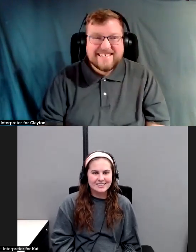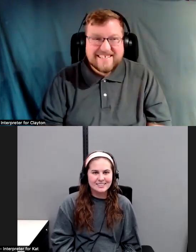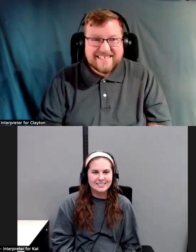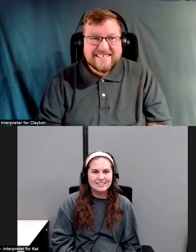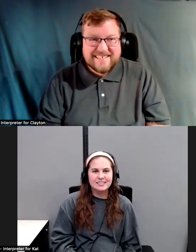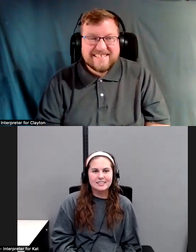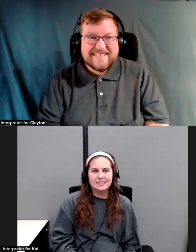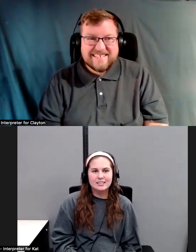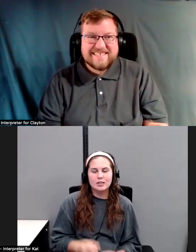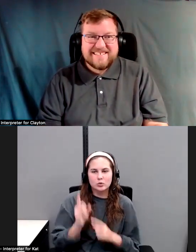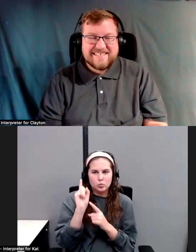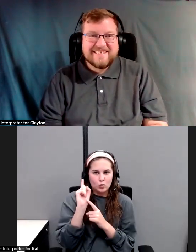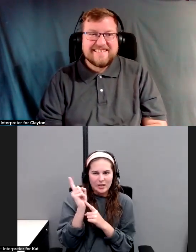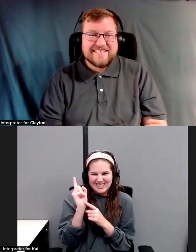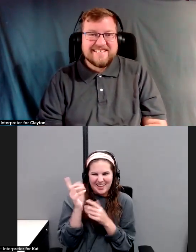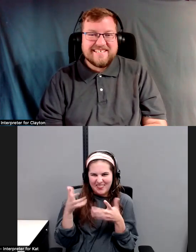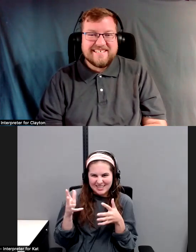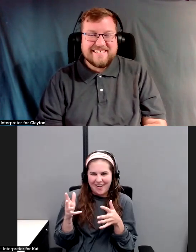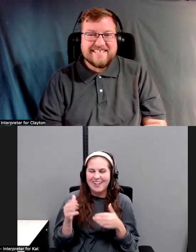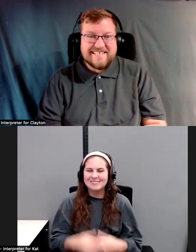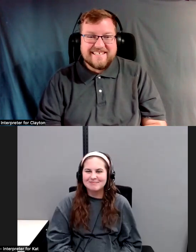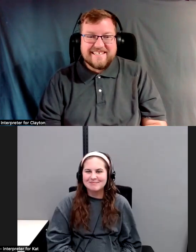Took 1 second. That's all good.